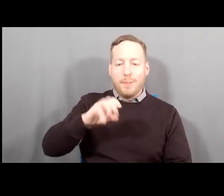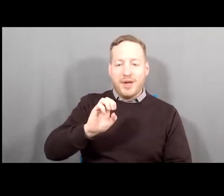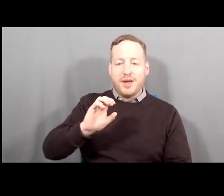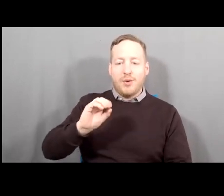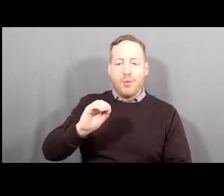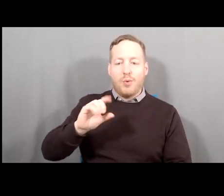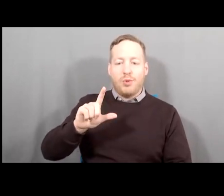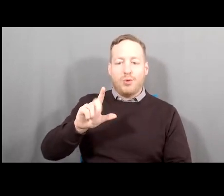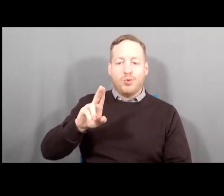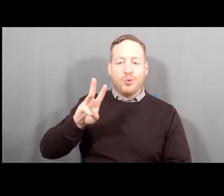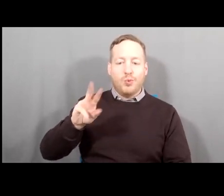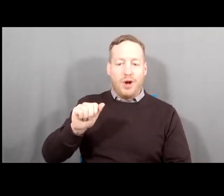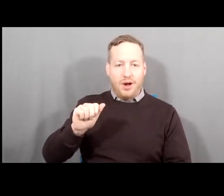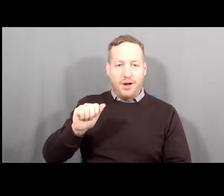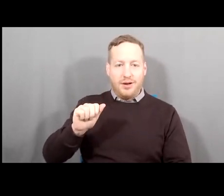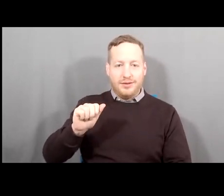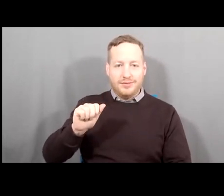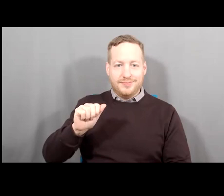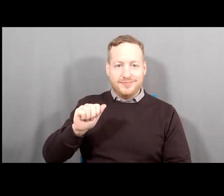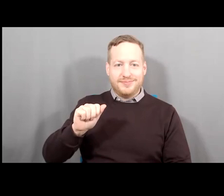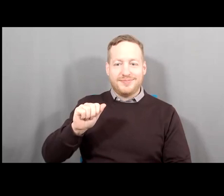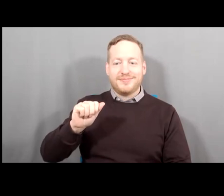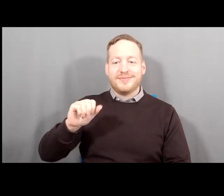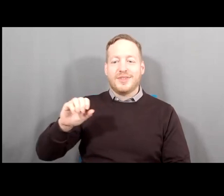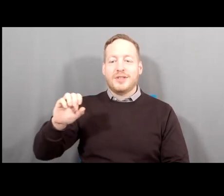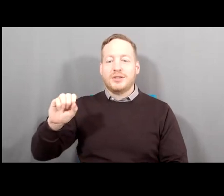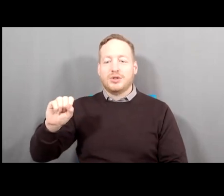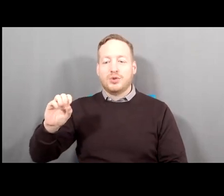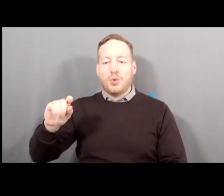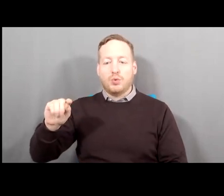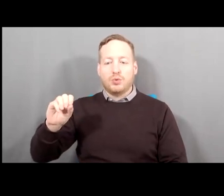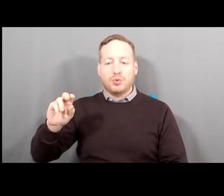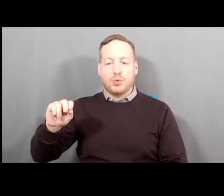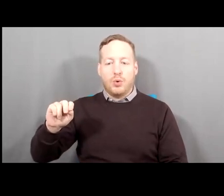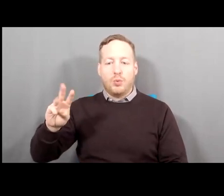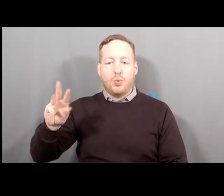how they're abbreviating their first name. Shopchunwa.